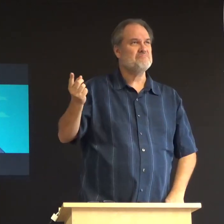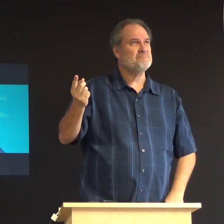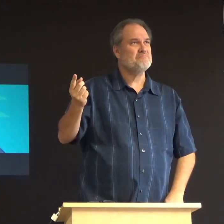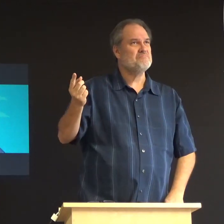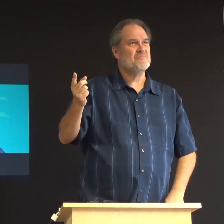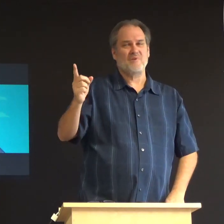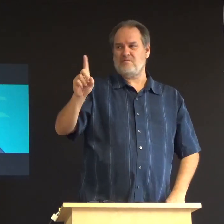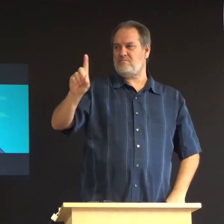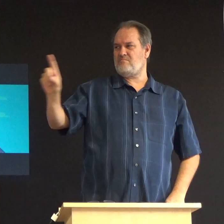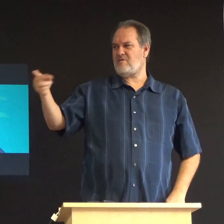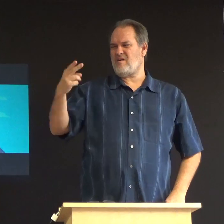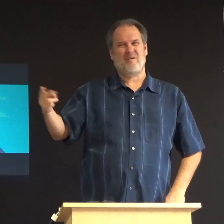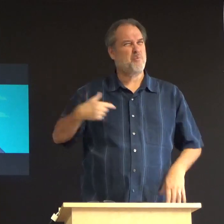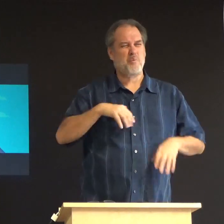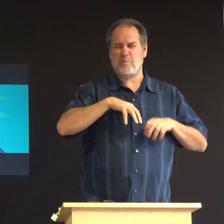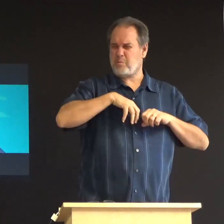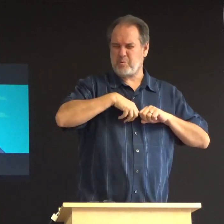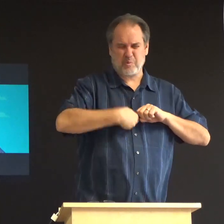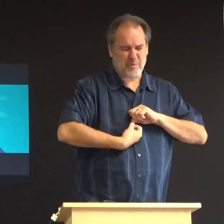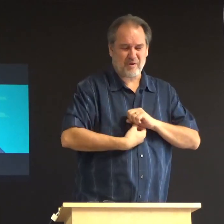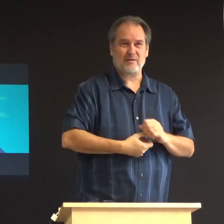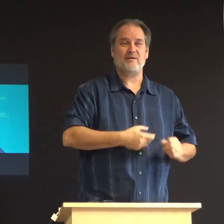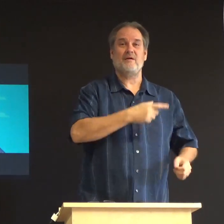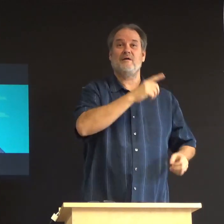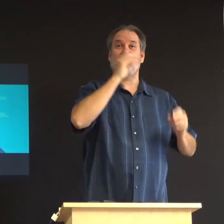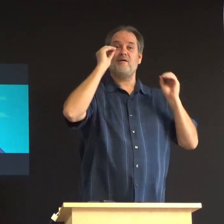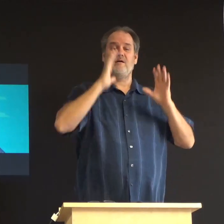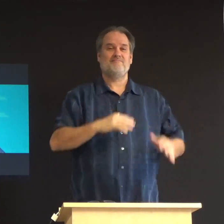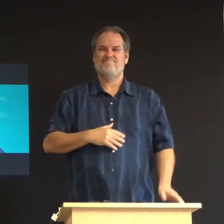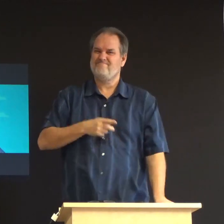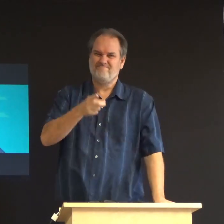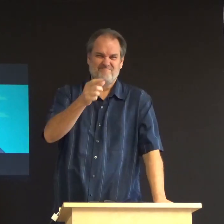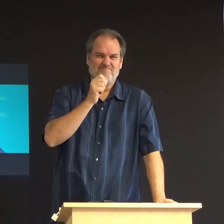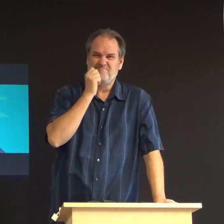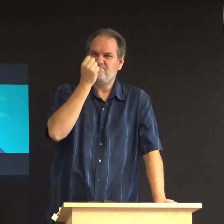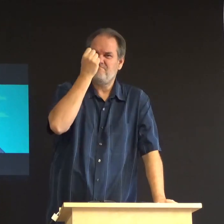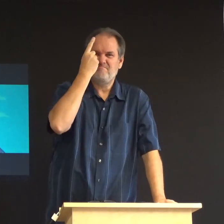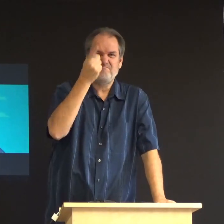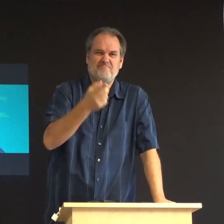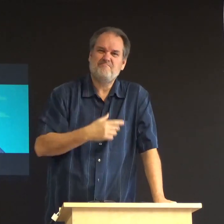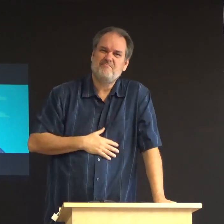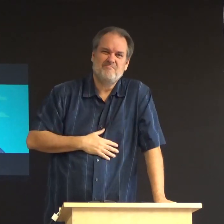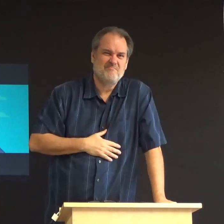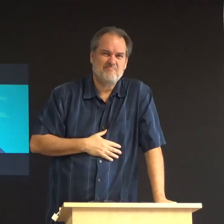My mother wasn't a believer about it. She went to hell. It makes me sad. You don't get it.